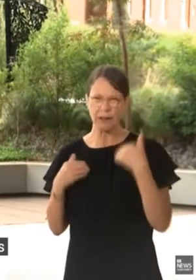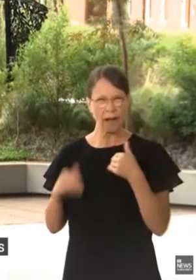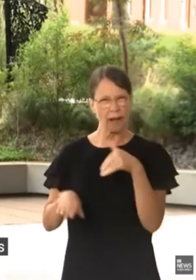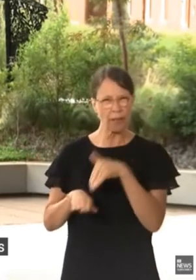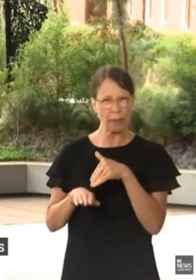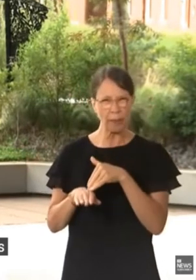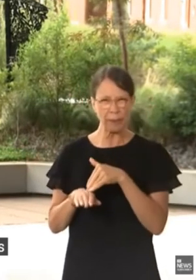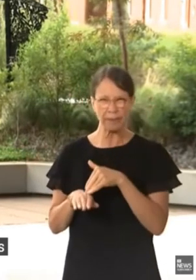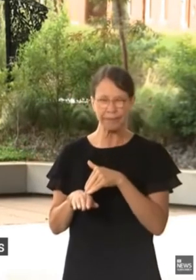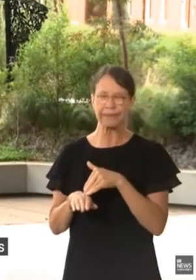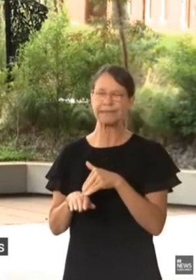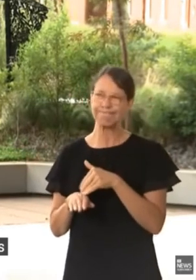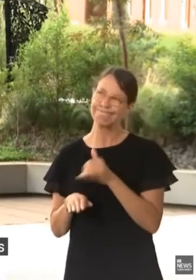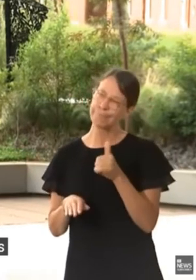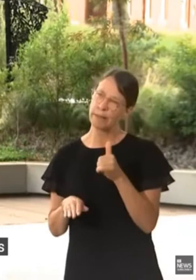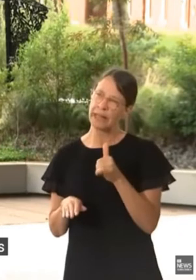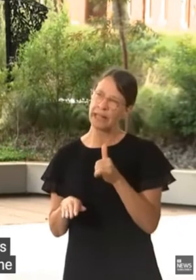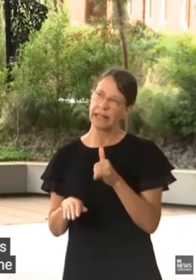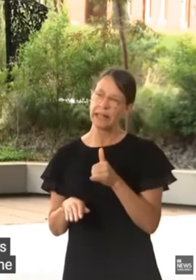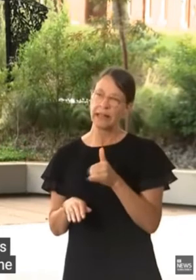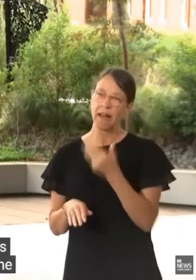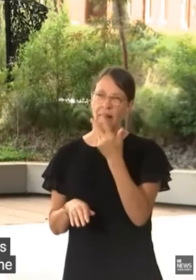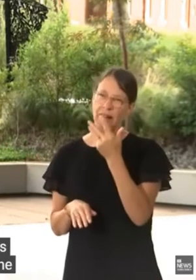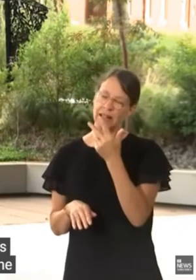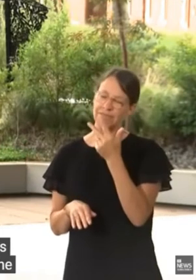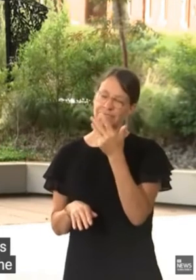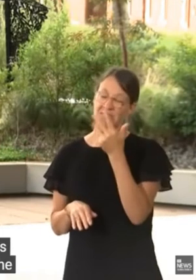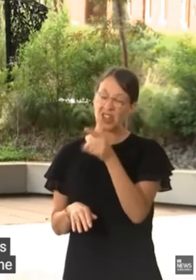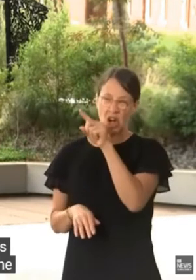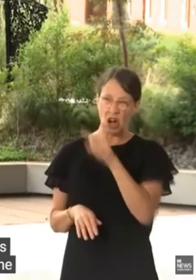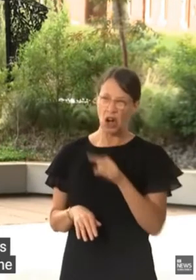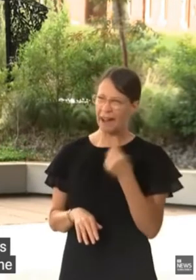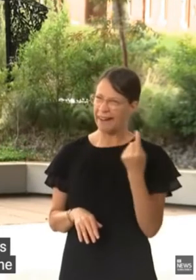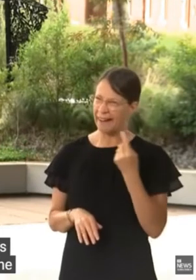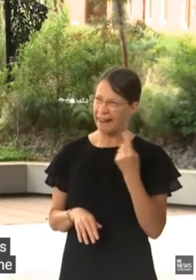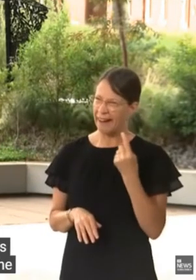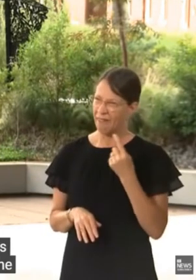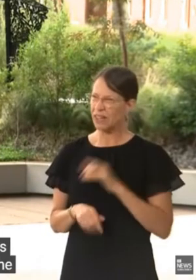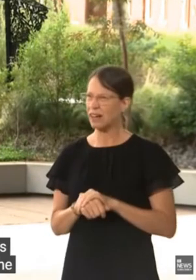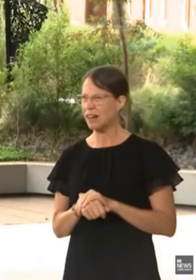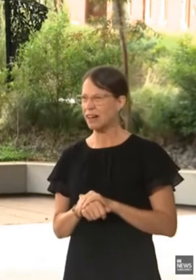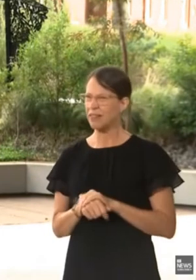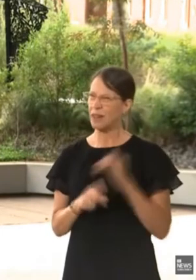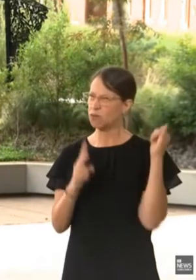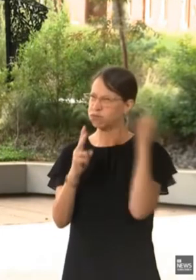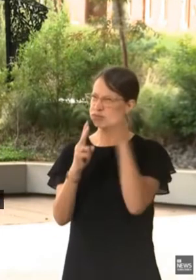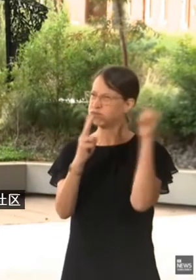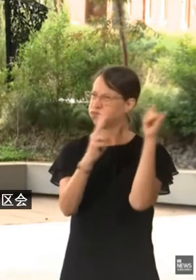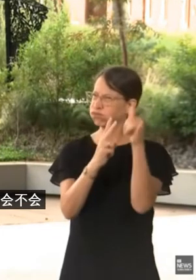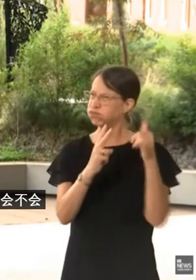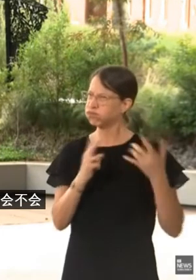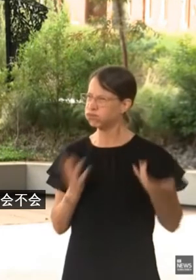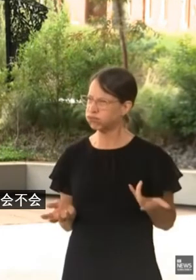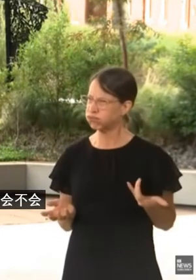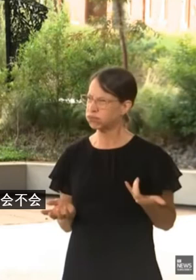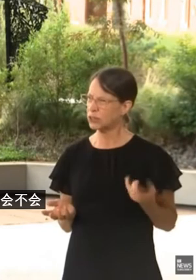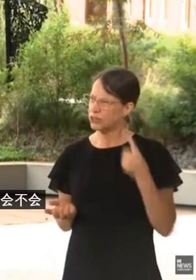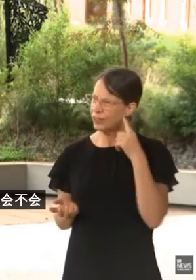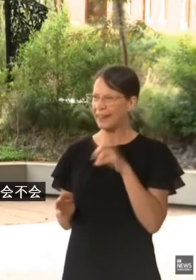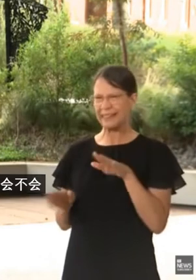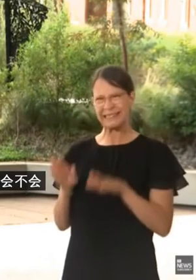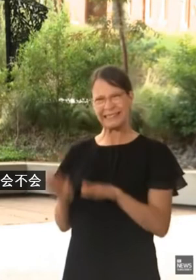to 9/11, perhaps. What sort of equivalence would our community have had to this last couple of years?